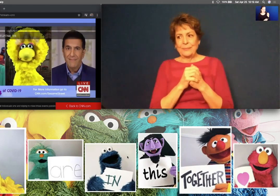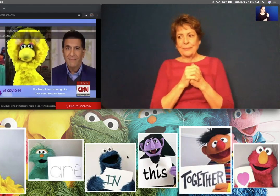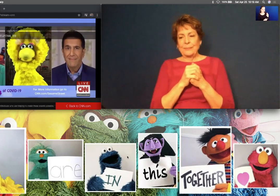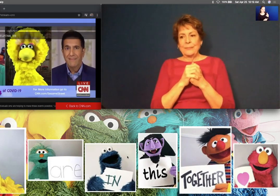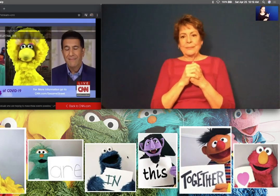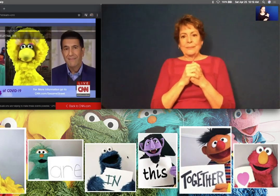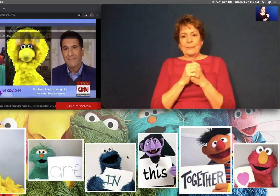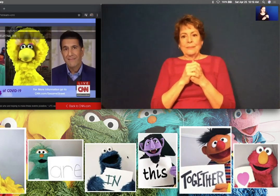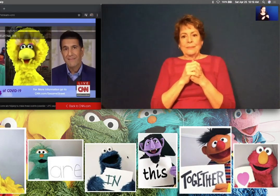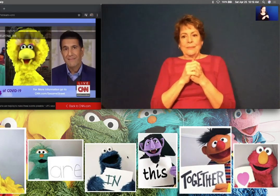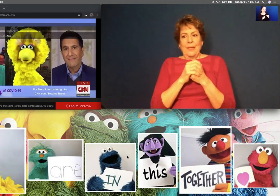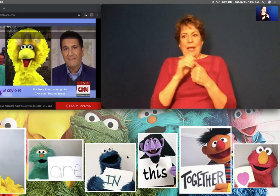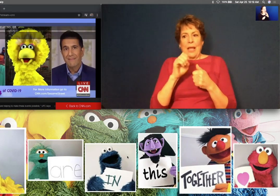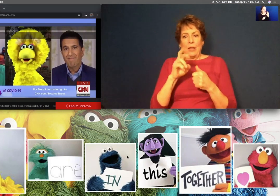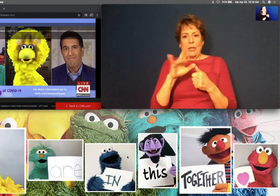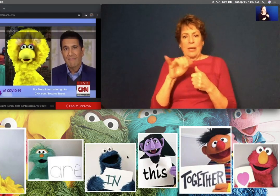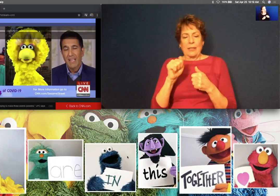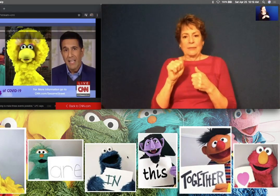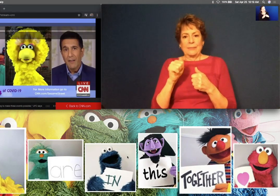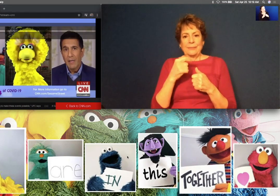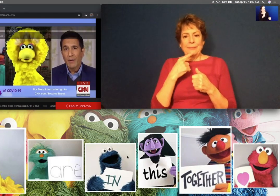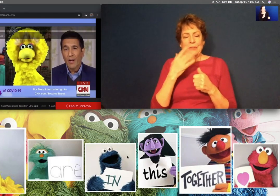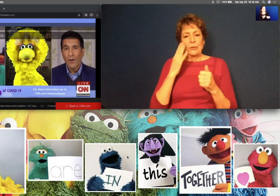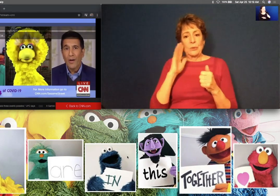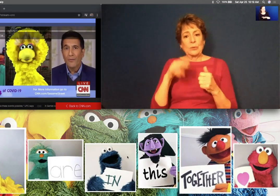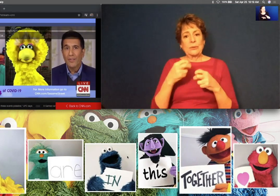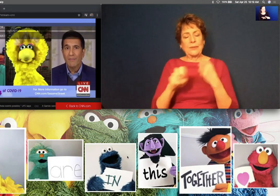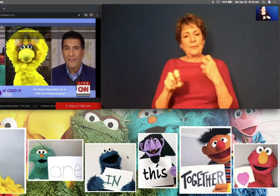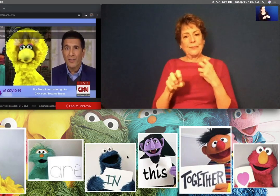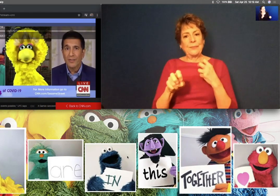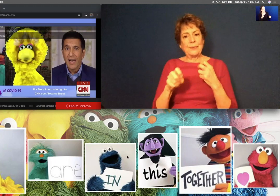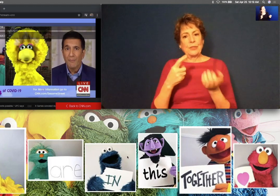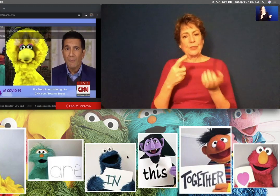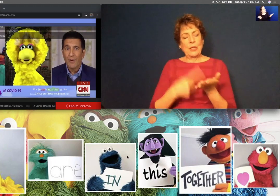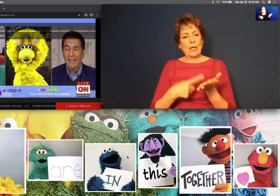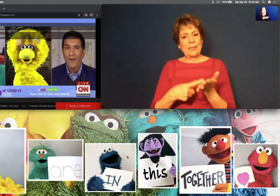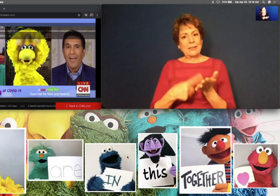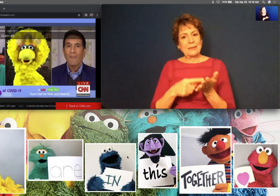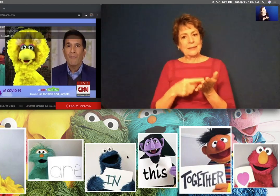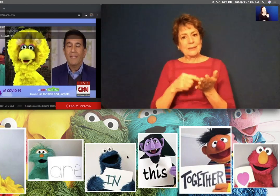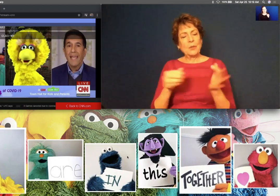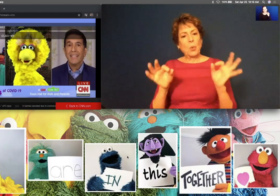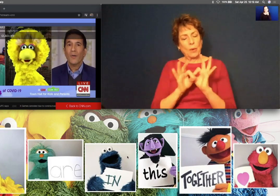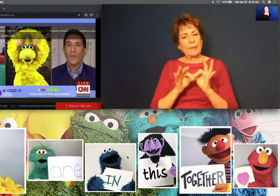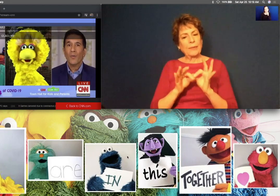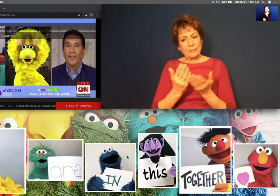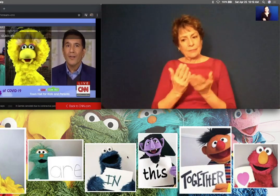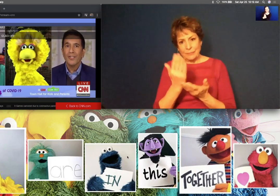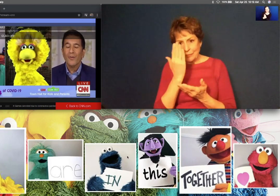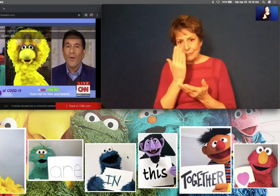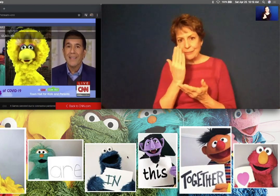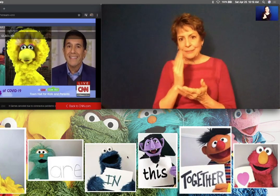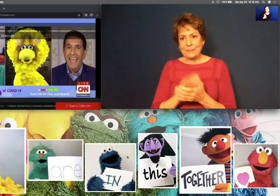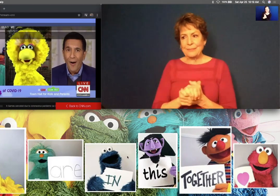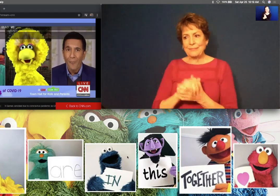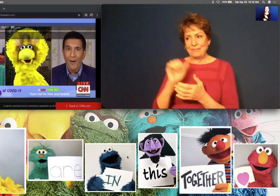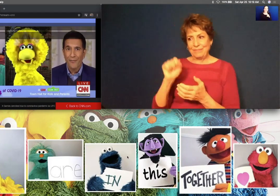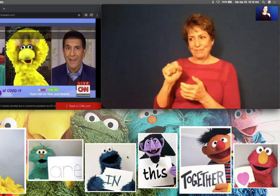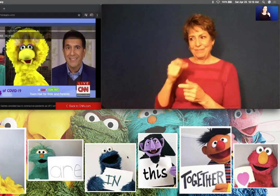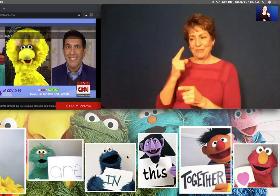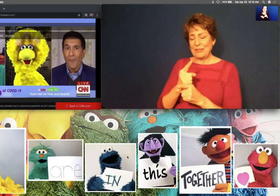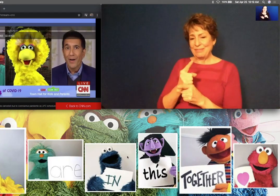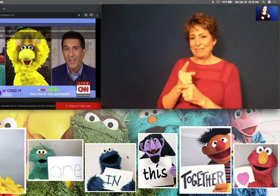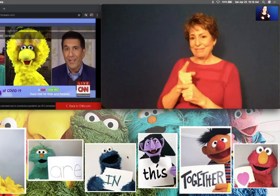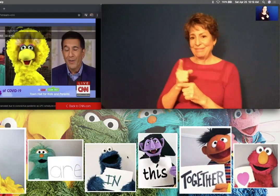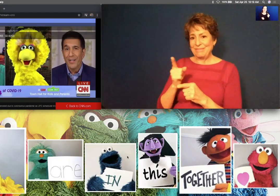about it. Me too. A lot of people are going through some difficult times right now, but next, we're going to learn some ways to help our friends and